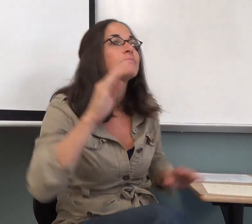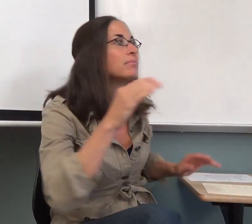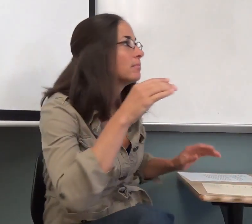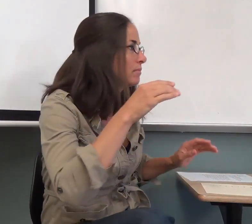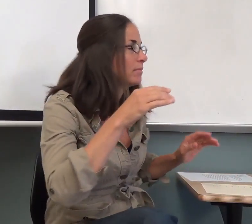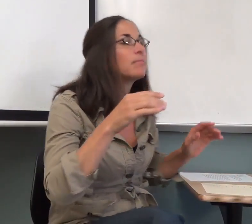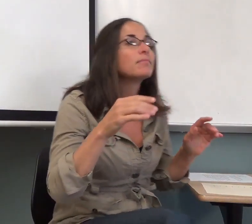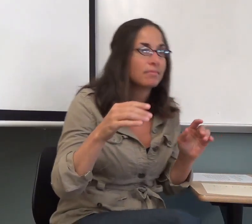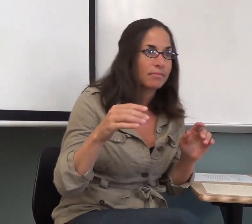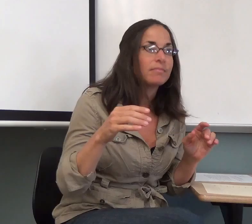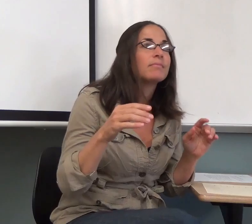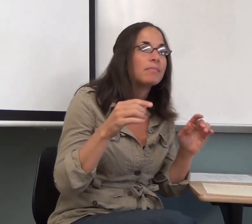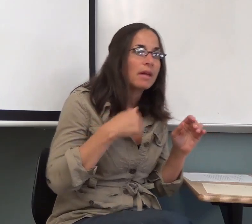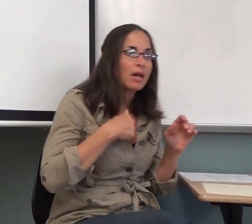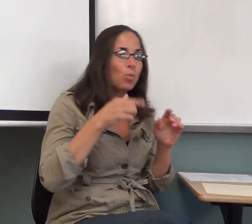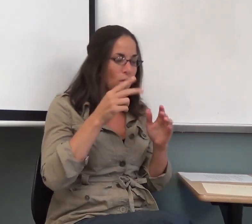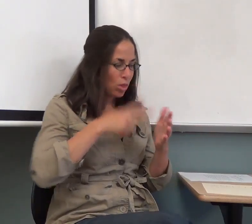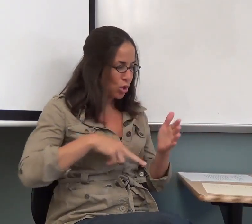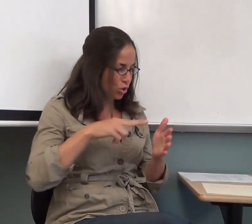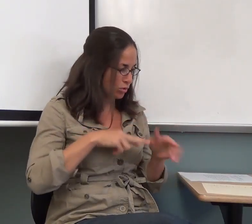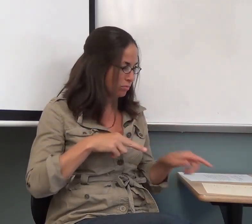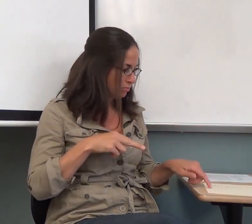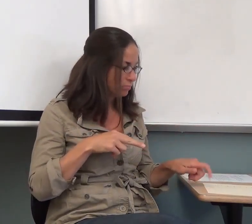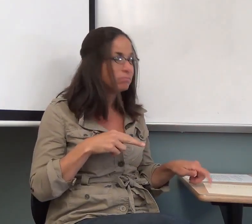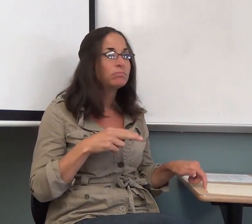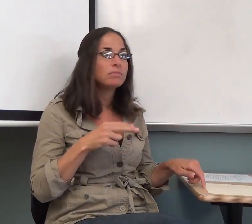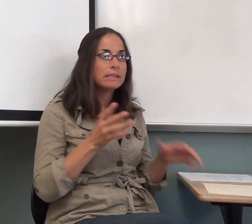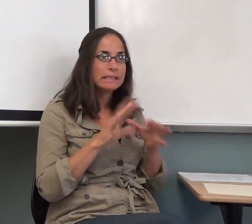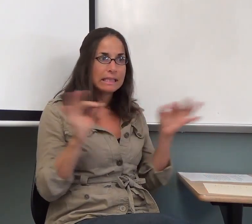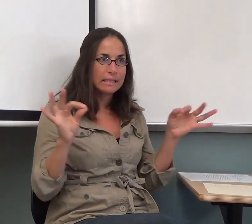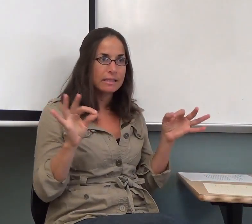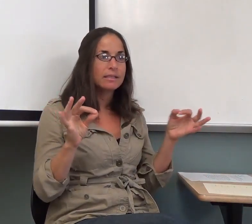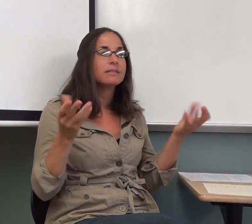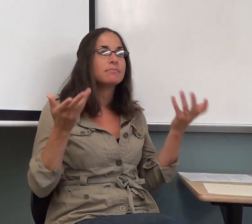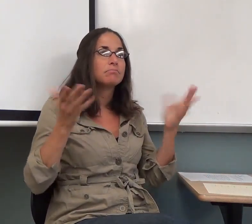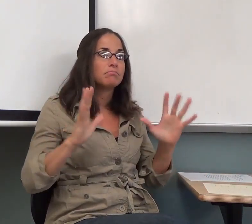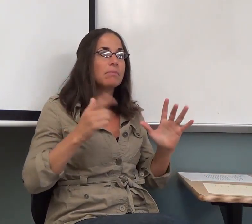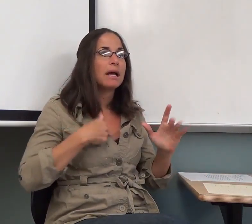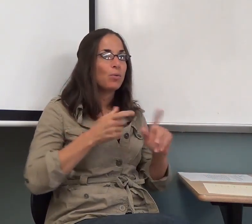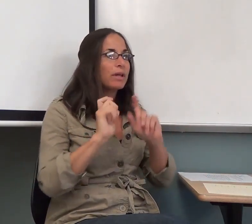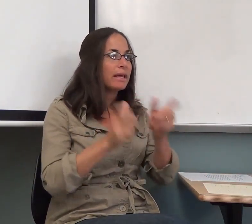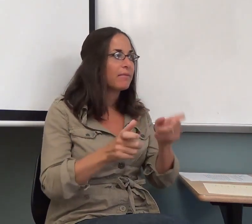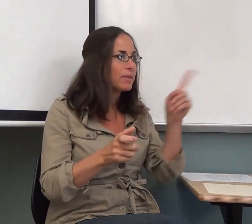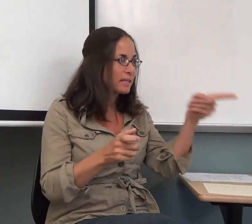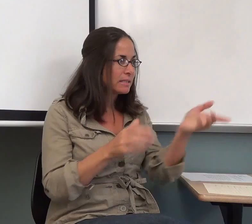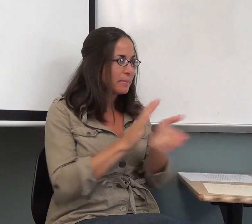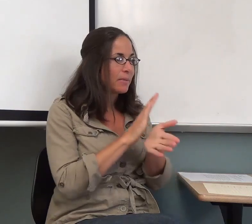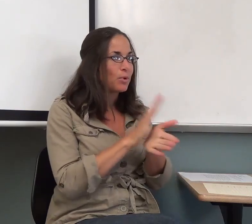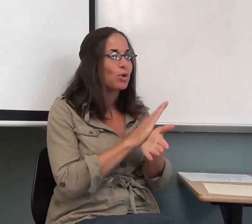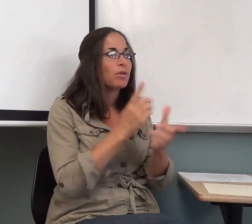sentences. Okay, I'm going to look at them, and then you're going to get one of these, and you are free to go. Okay?